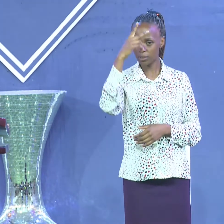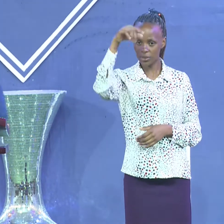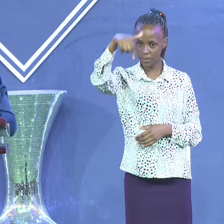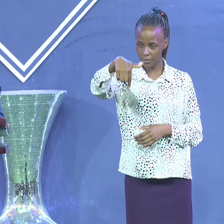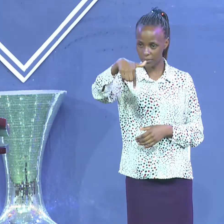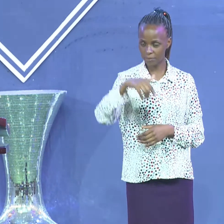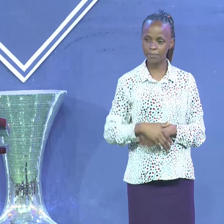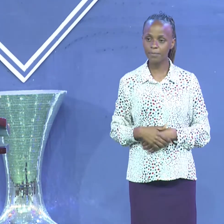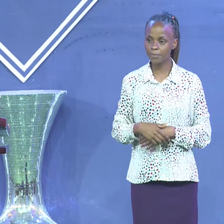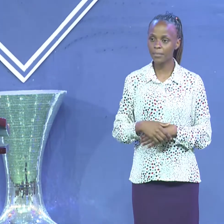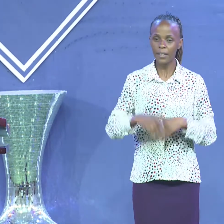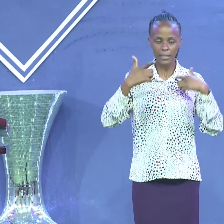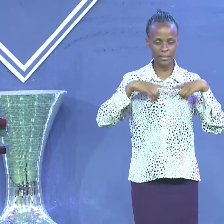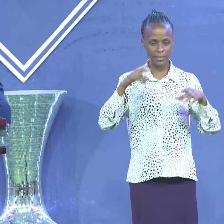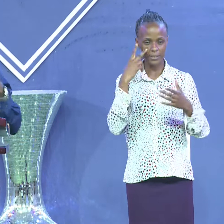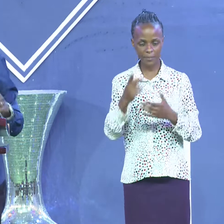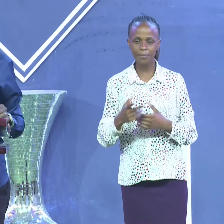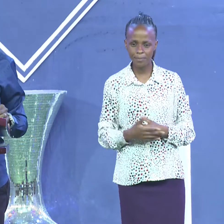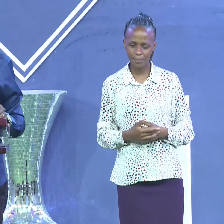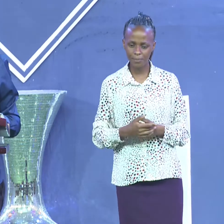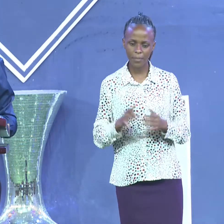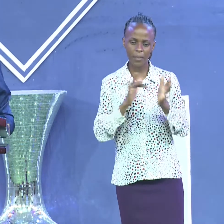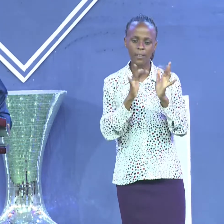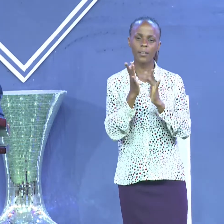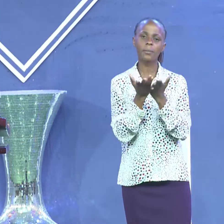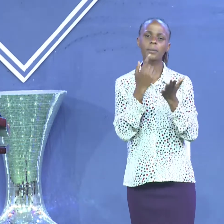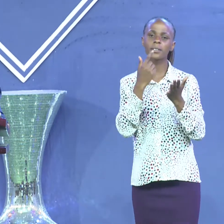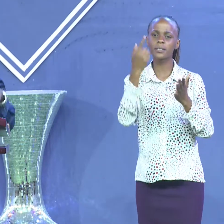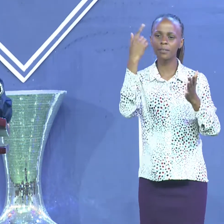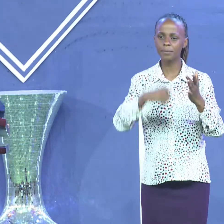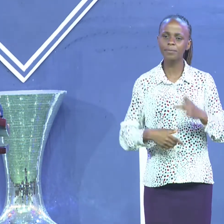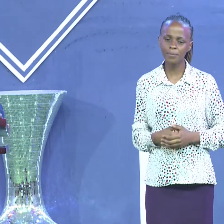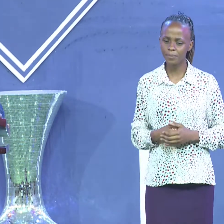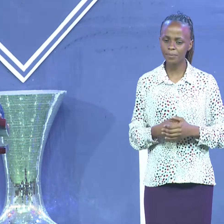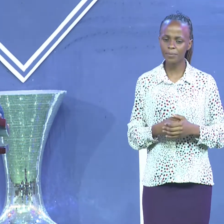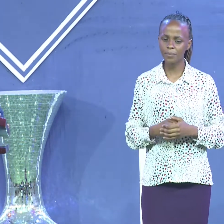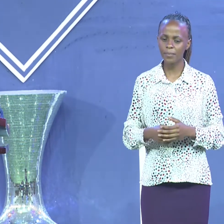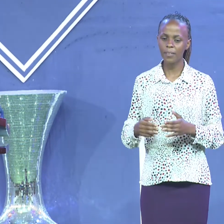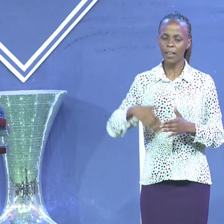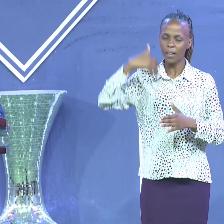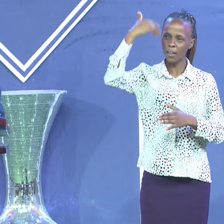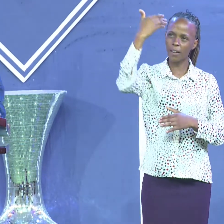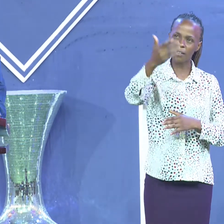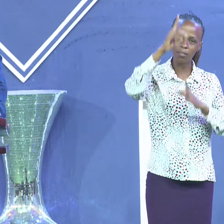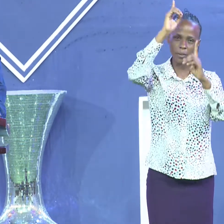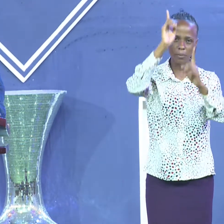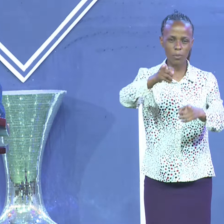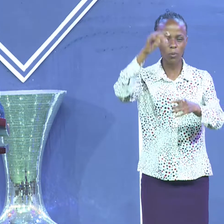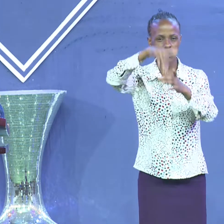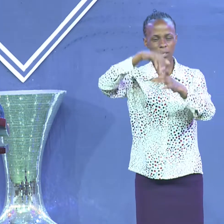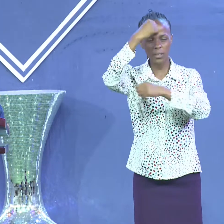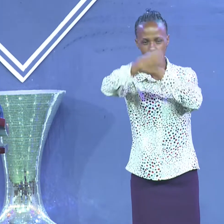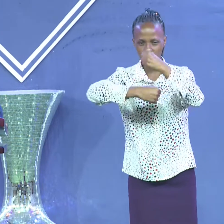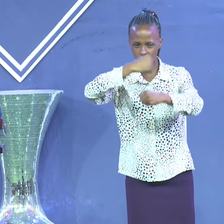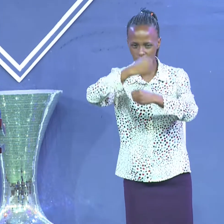verse 27. Tulabe. Let us see. Bible egambye bweti. The Bible says. Olwatuuka mu mwaka ogwa 37